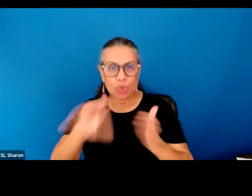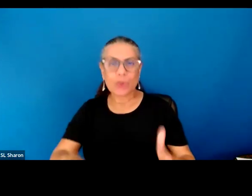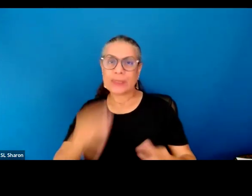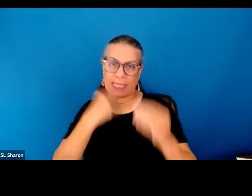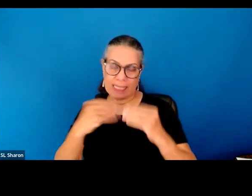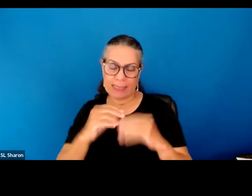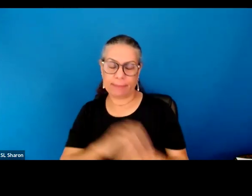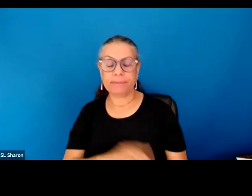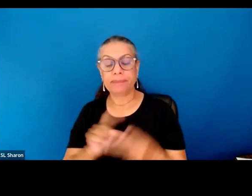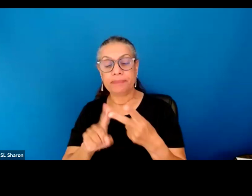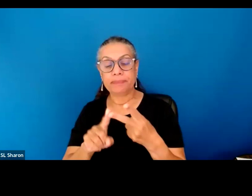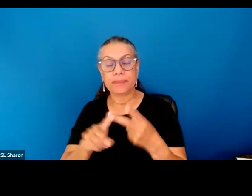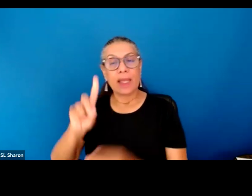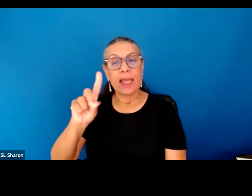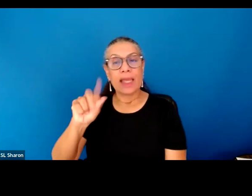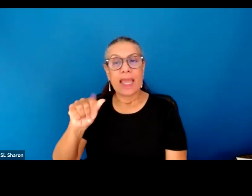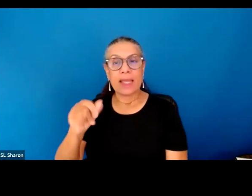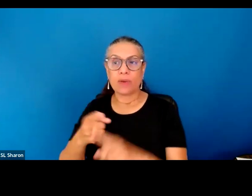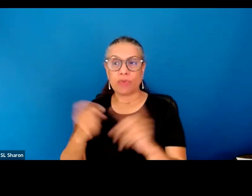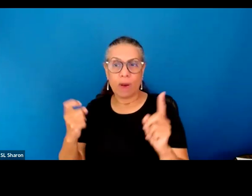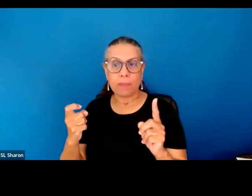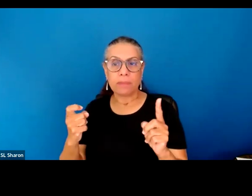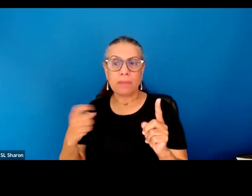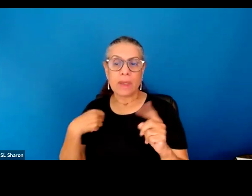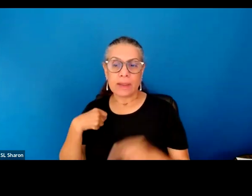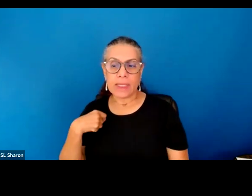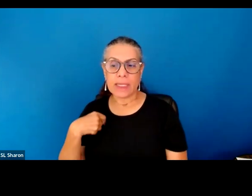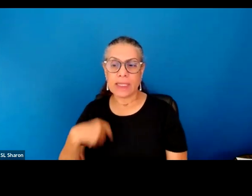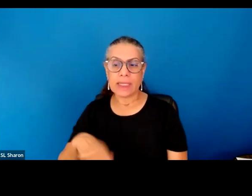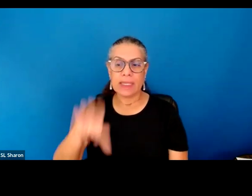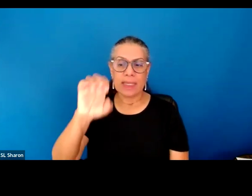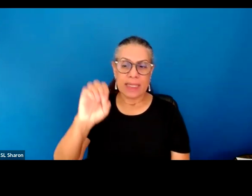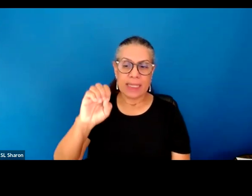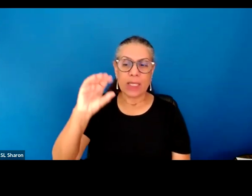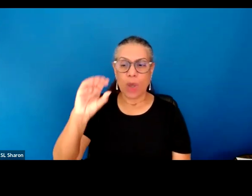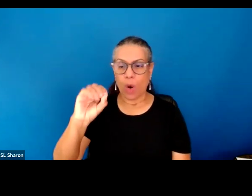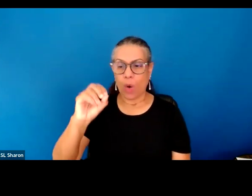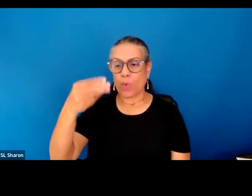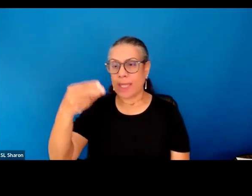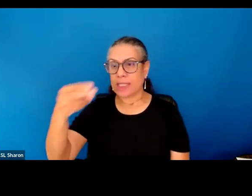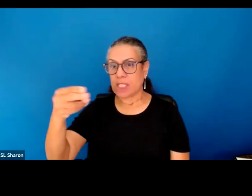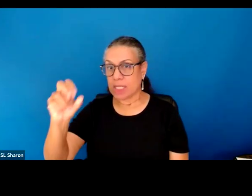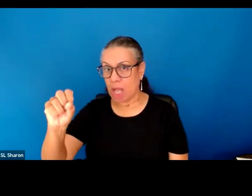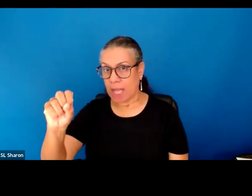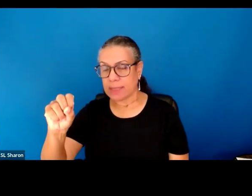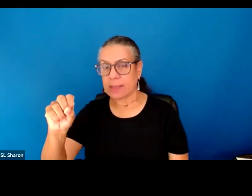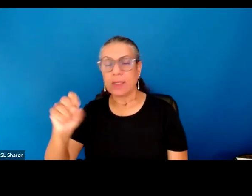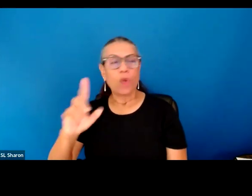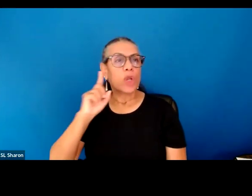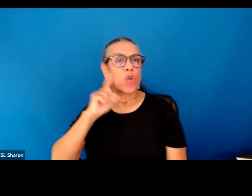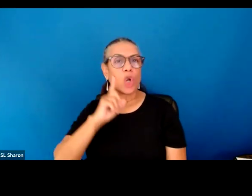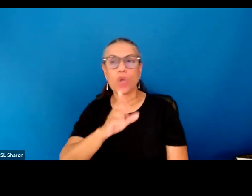The second is through data from the Executive Office of Health and Human Services. You've probably heard us talk about this in the past as